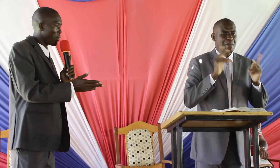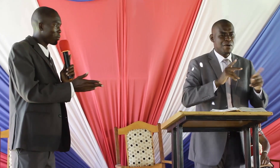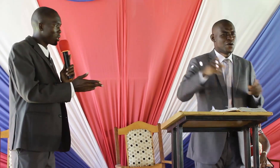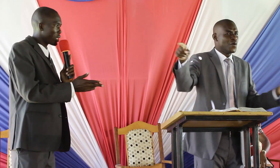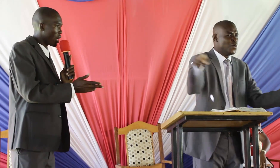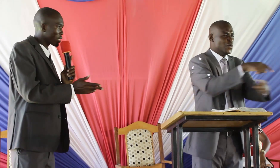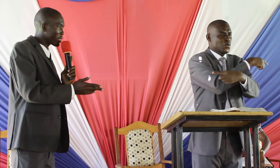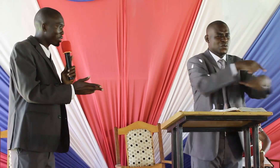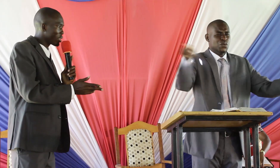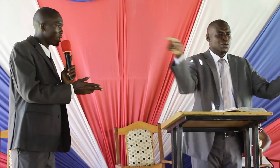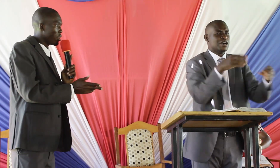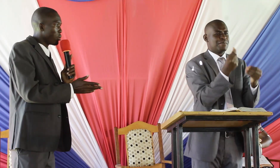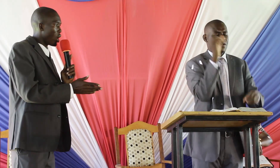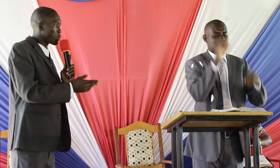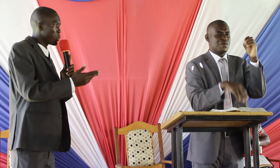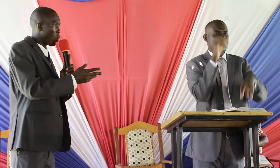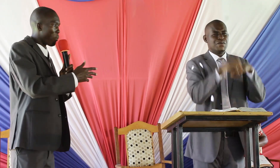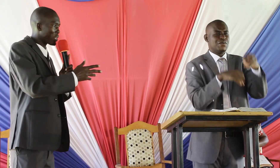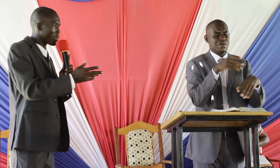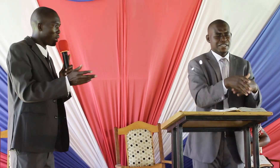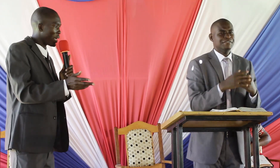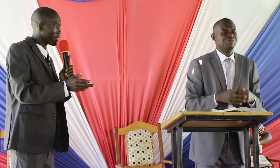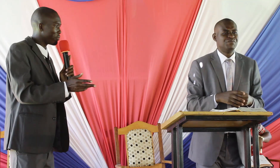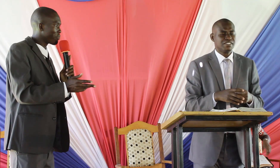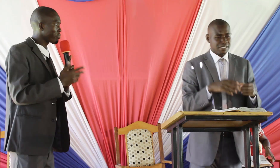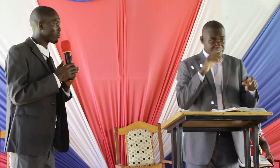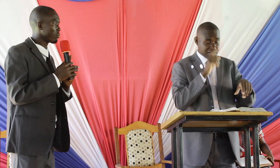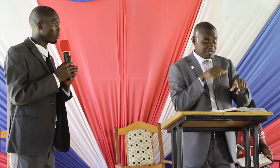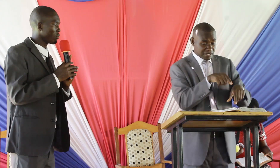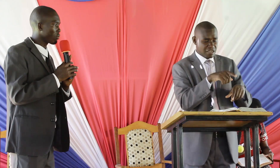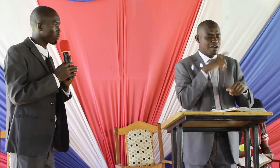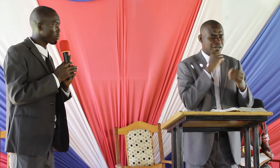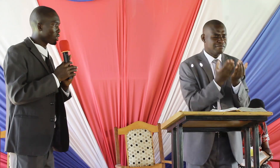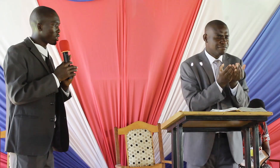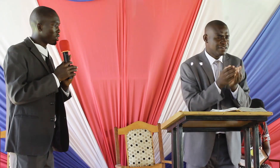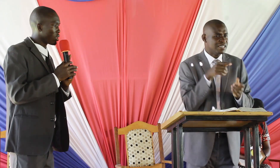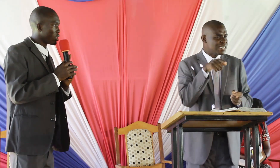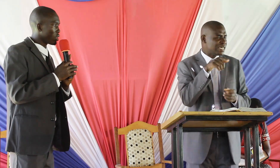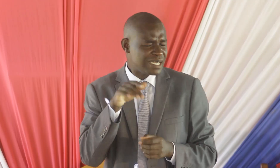collect some taxes as people were passing by.